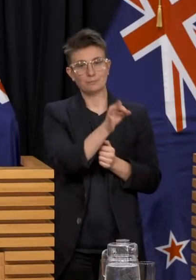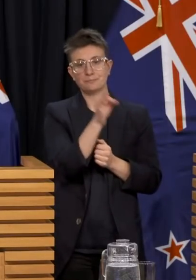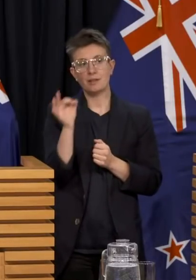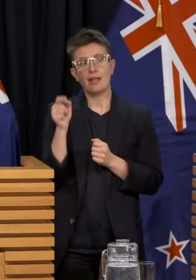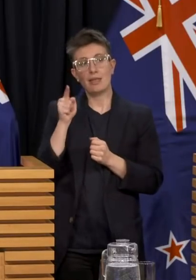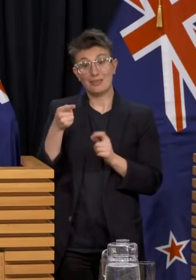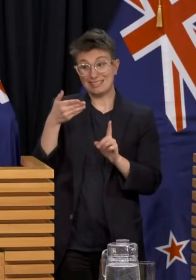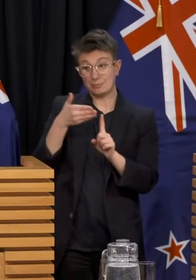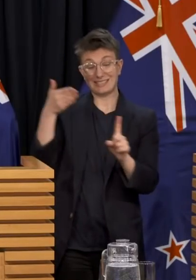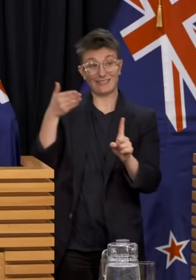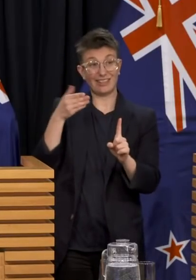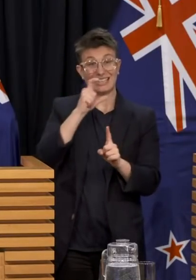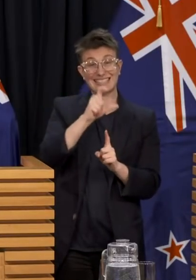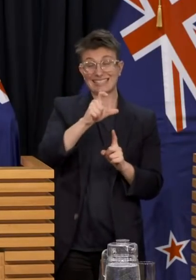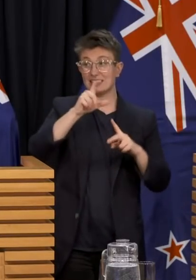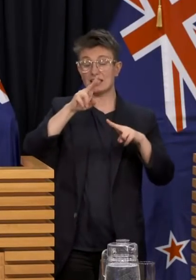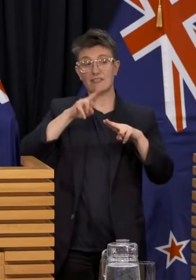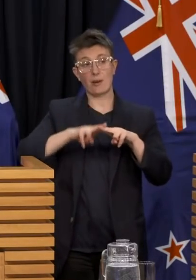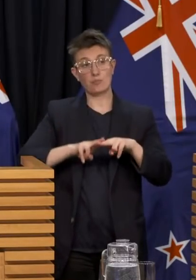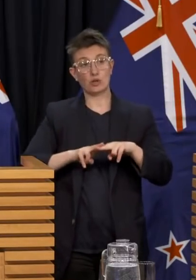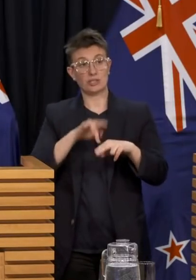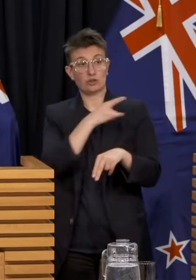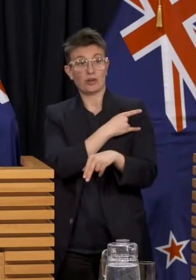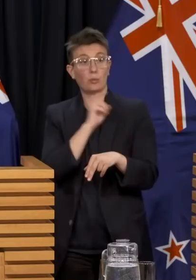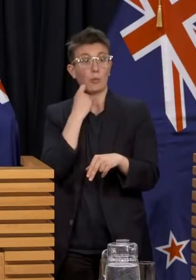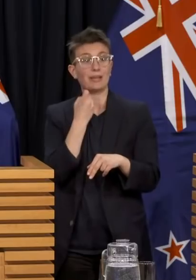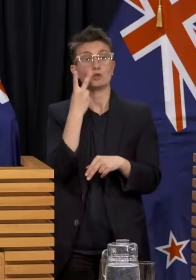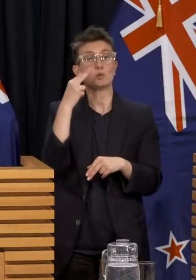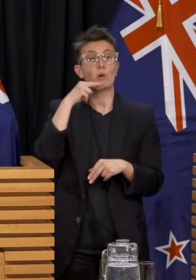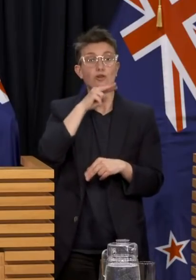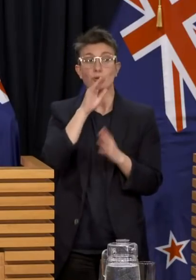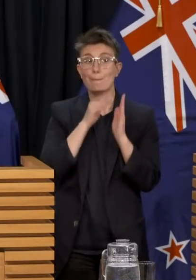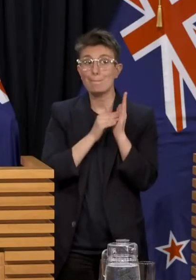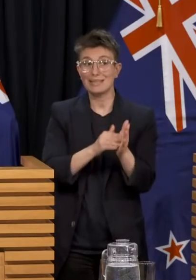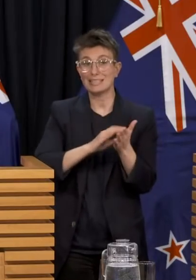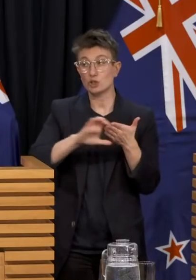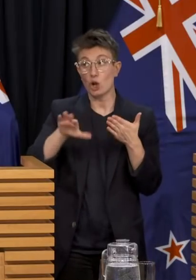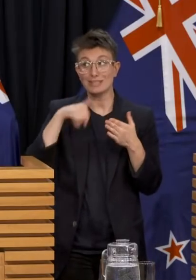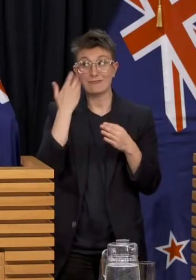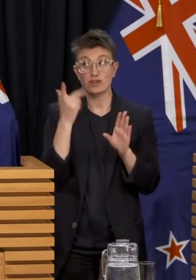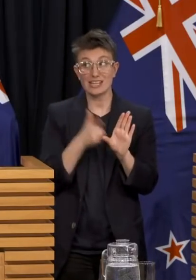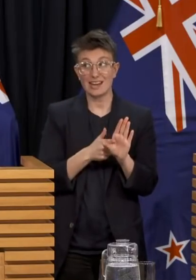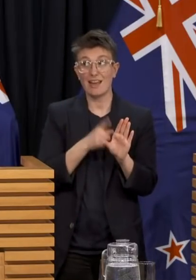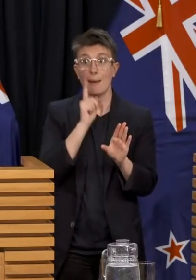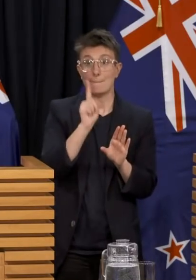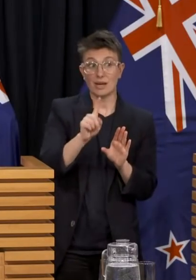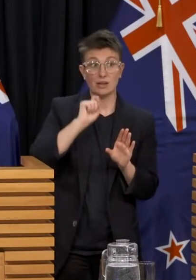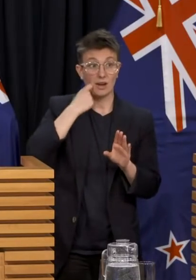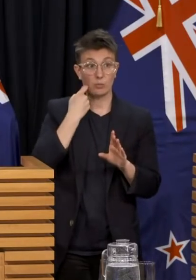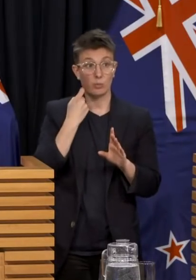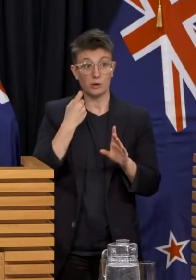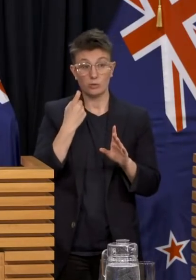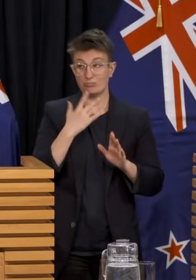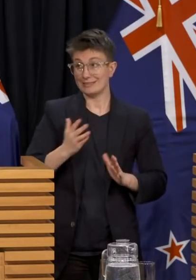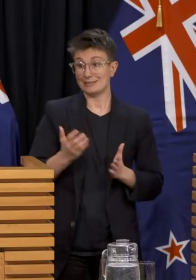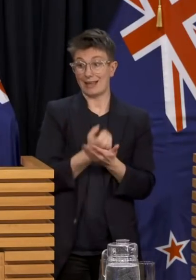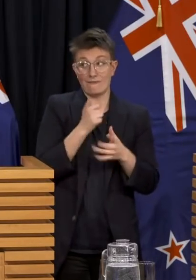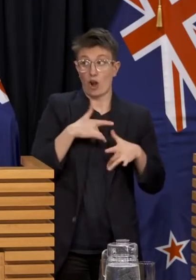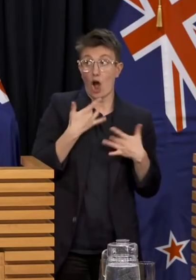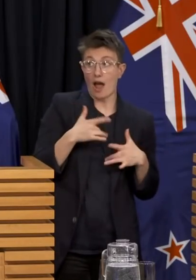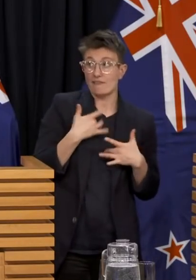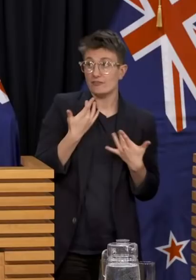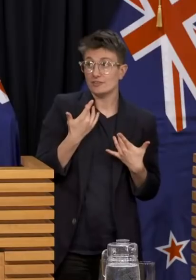year to prolong the lives of New Zealand cystic fibrosis sufferers. Surely that's outweighed by the benefit to the economy of keeping Yeah, them alive. again, you know,